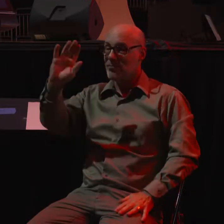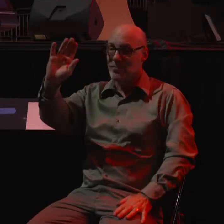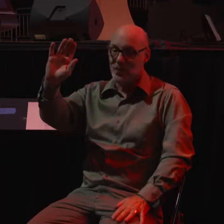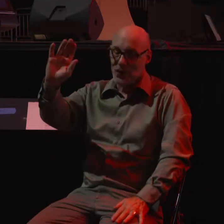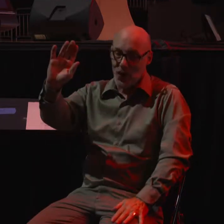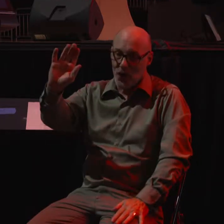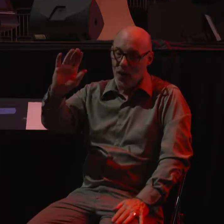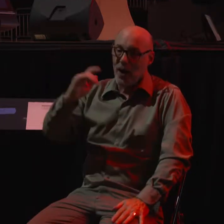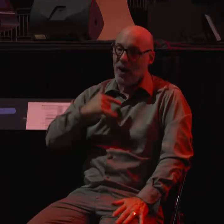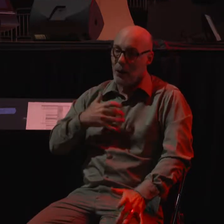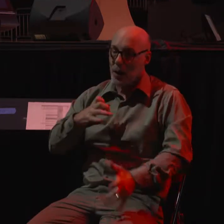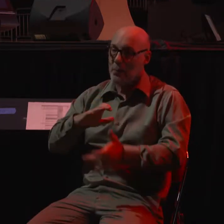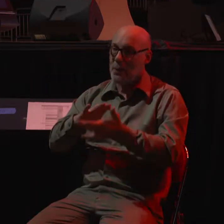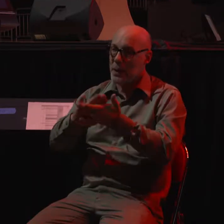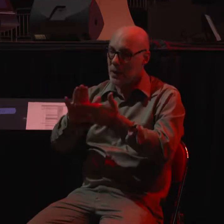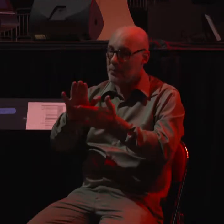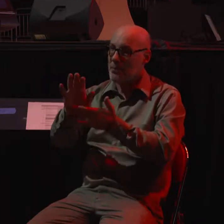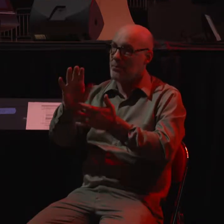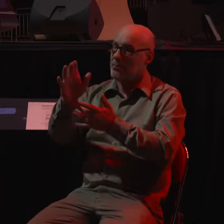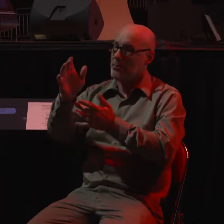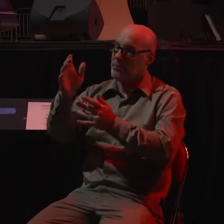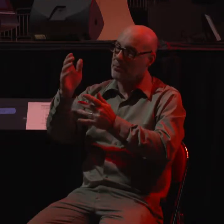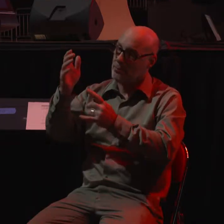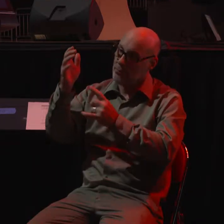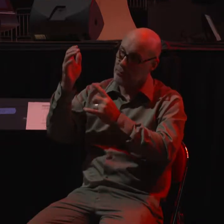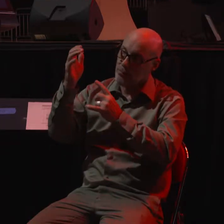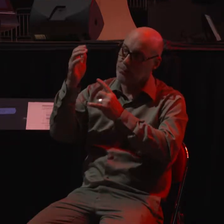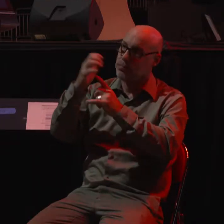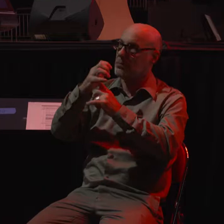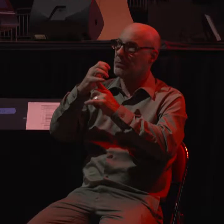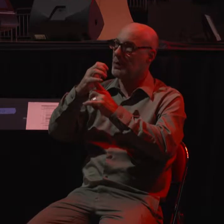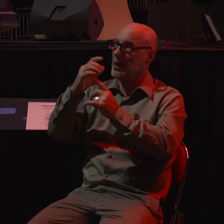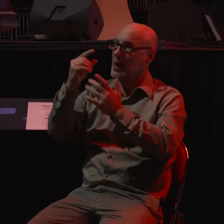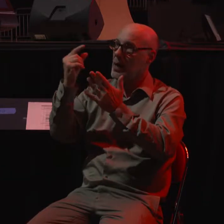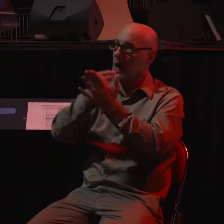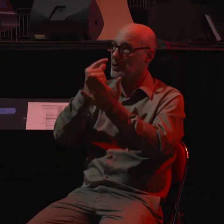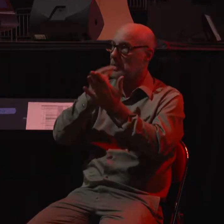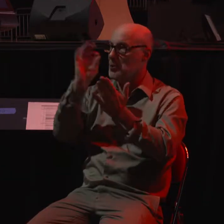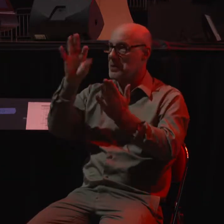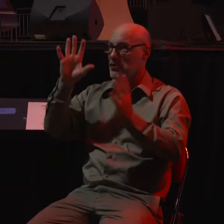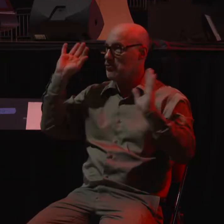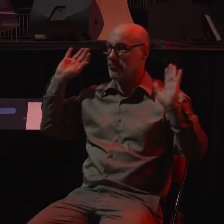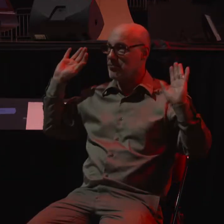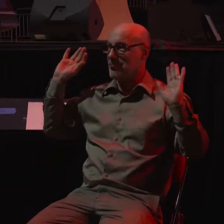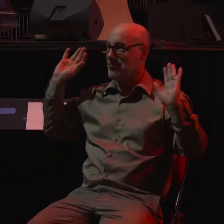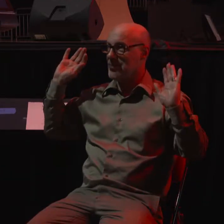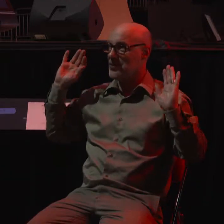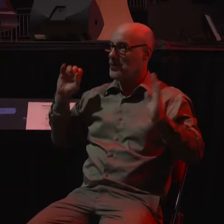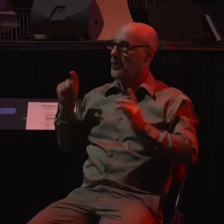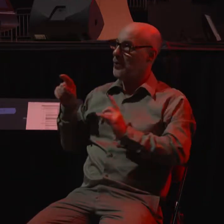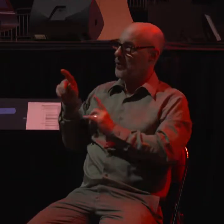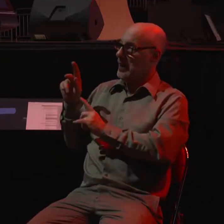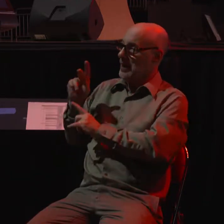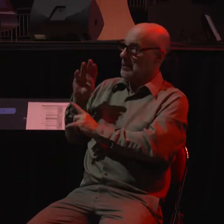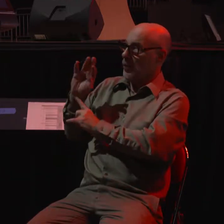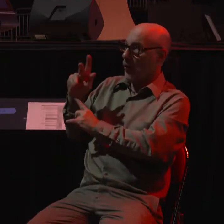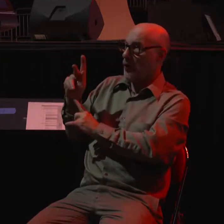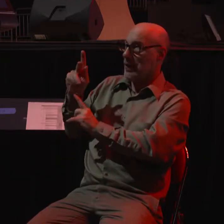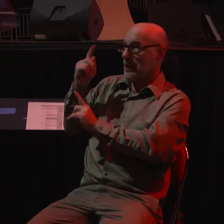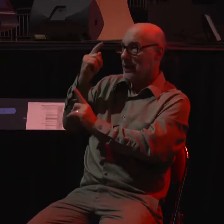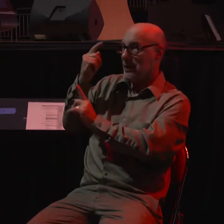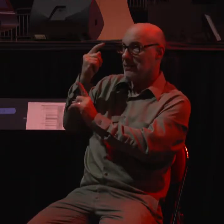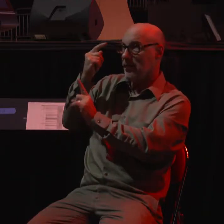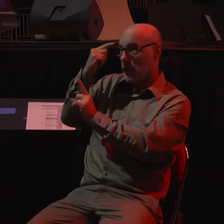achieve excellence in the gospel ministry. Yeah. That was his response to that. And so King saw himself first and foremost as a pastor, as a